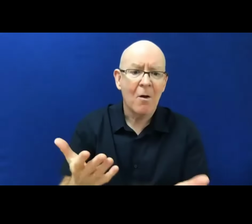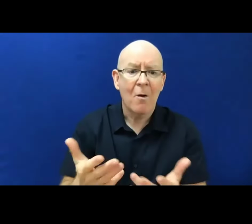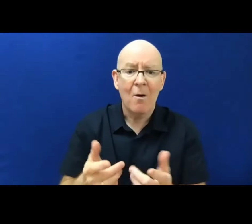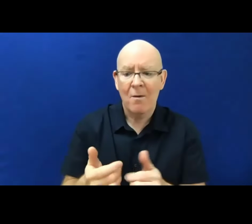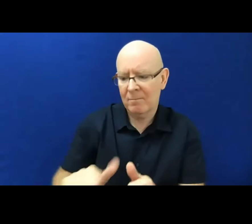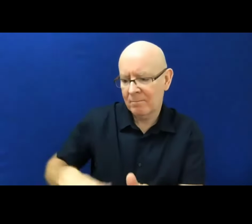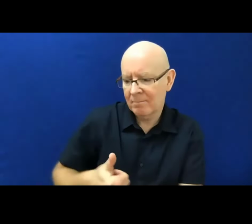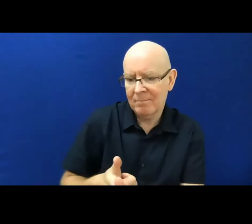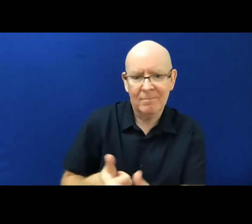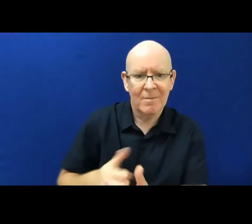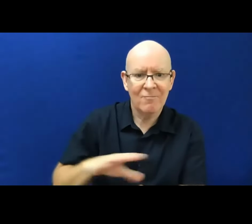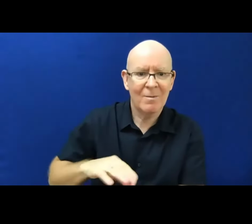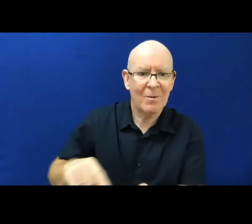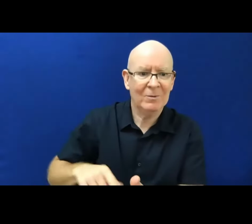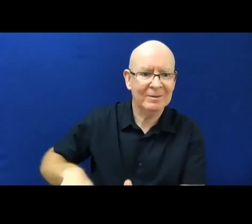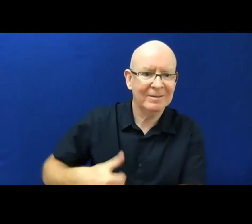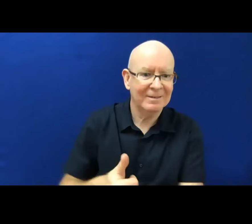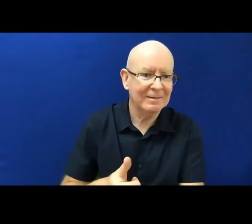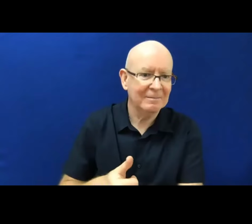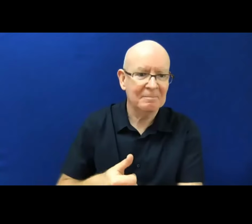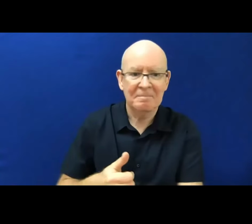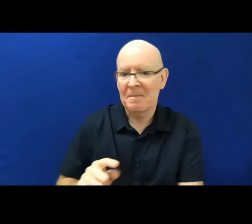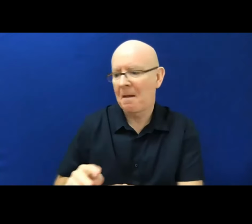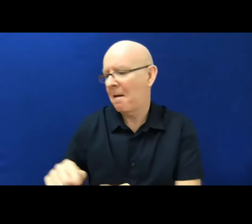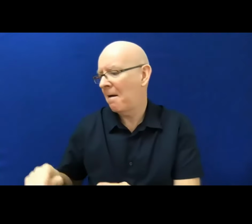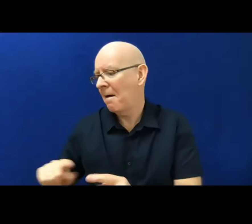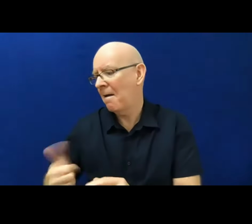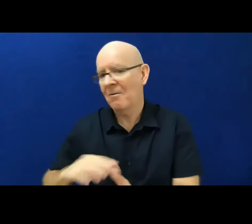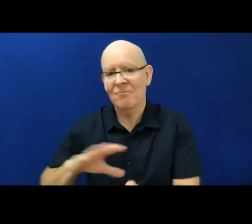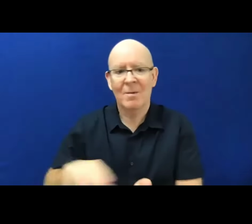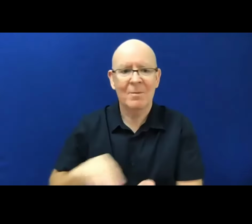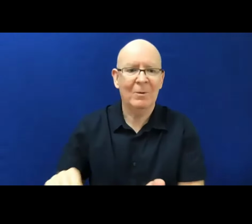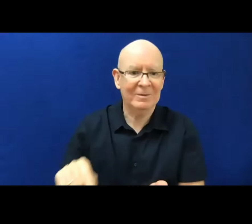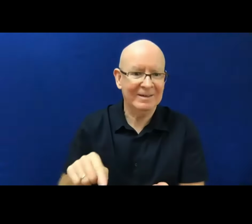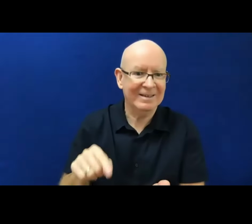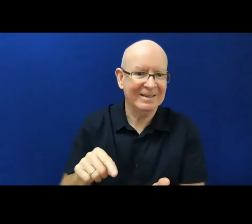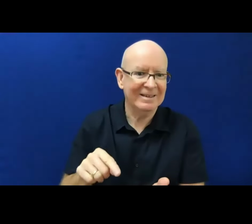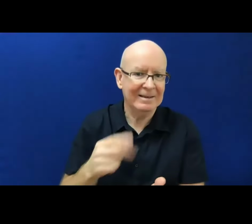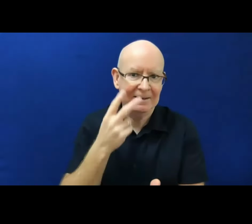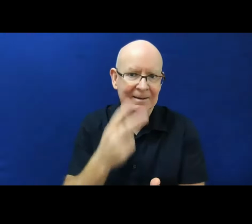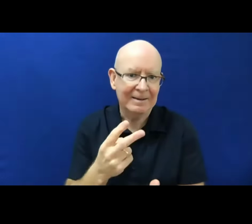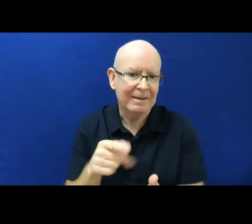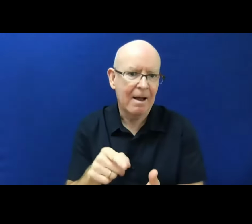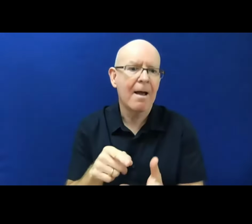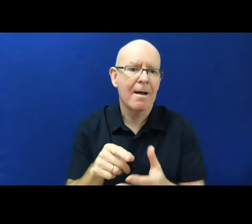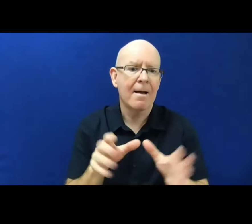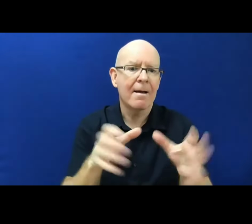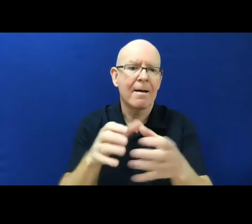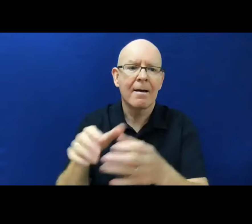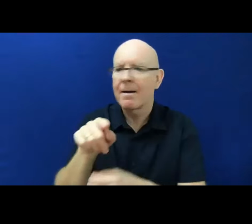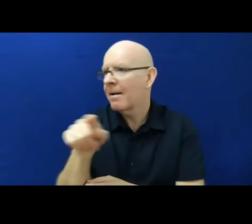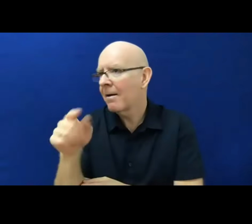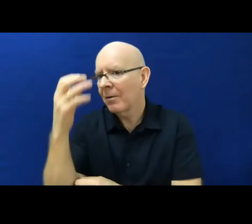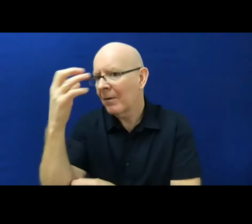to prove that they are doing in good faith implementing the CRPD. And of course, most governments